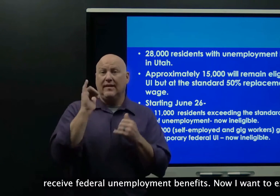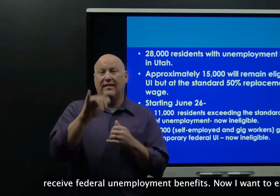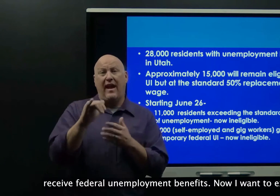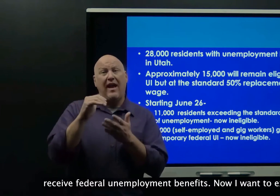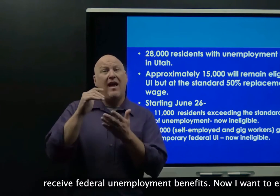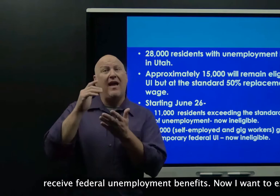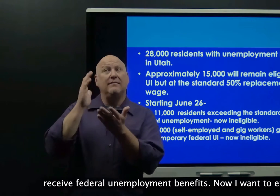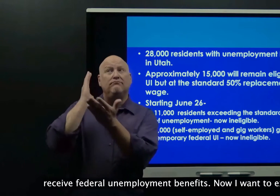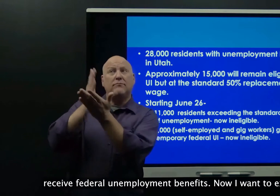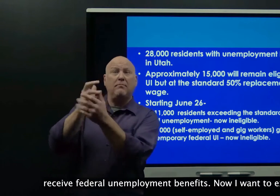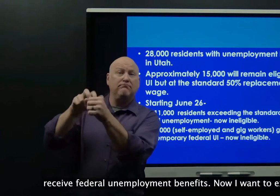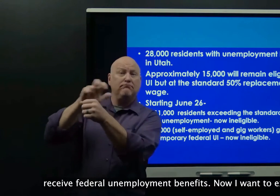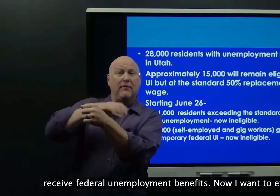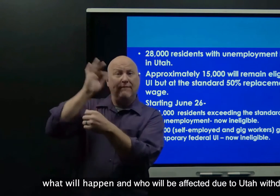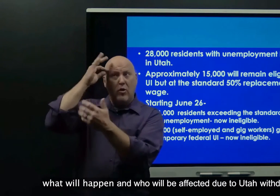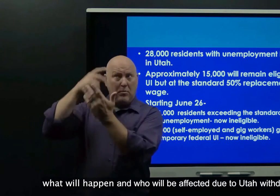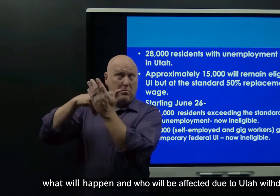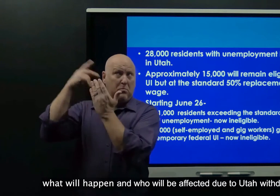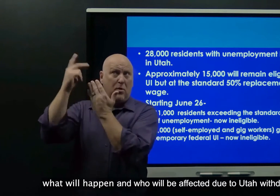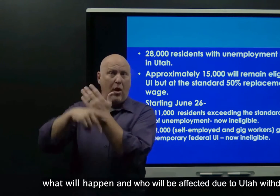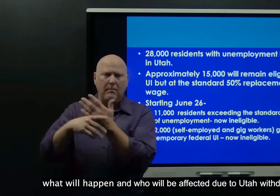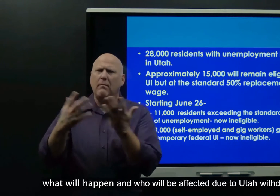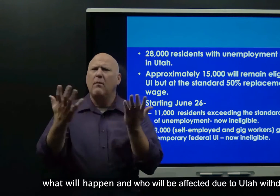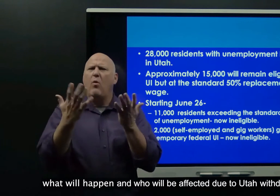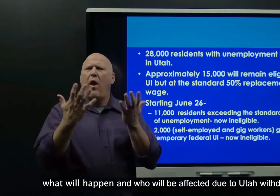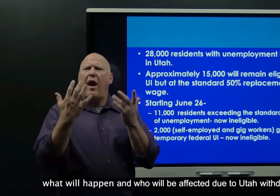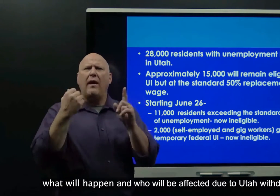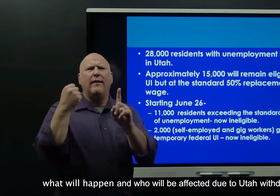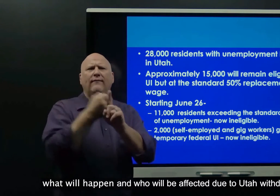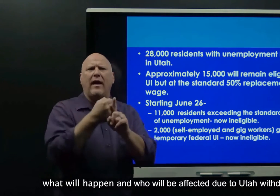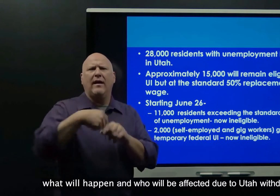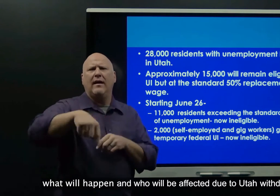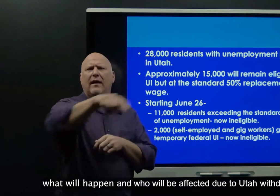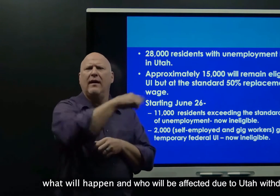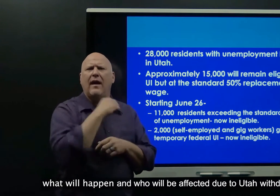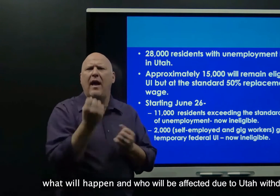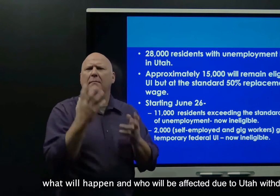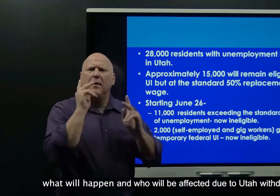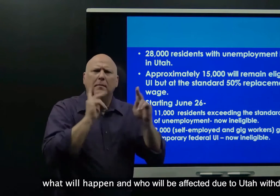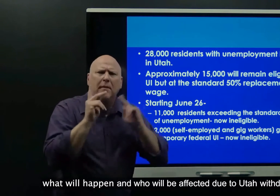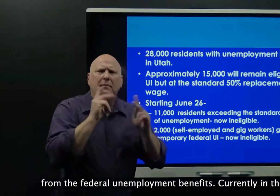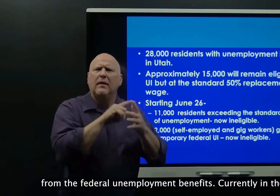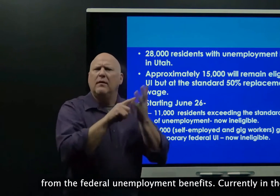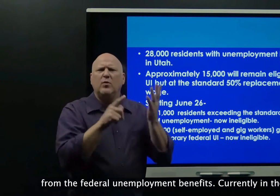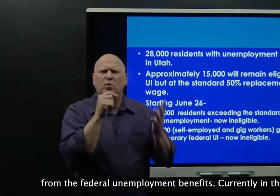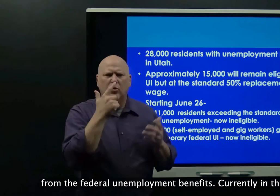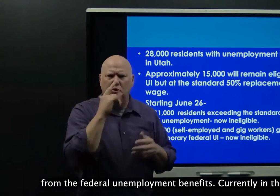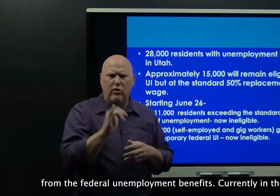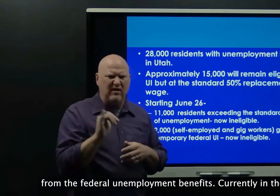Now, I want to explain what will happen and who will be affected due to Utah withdrawing from the federal unemployment benefits.